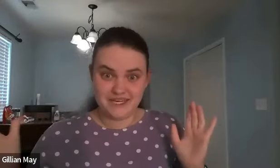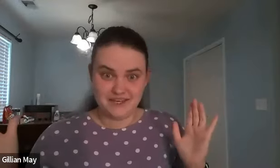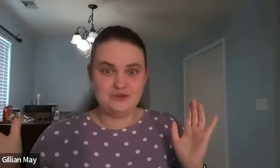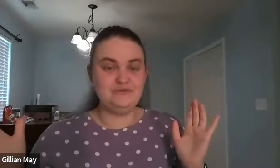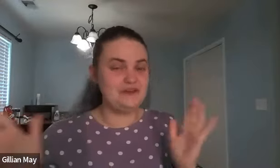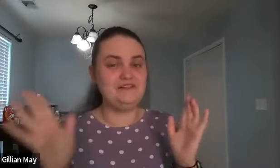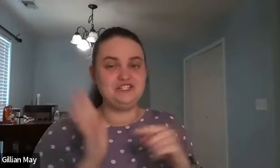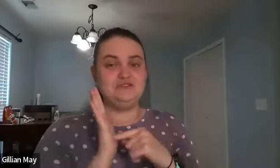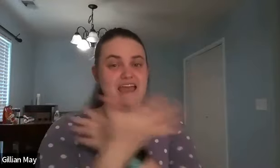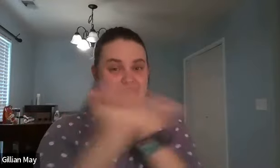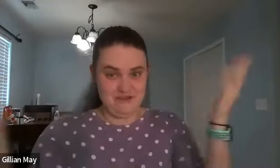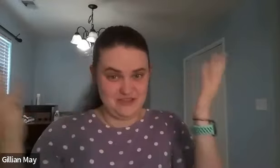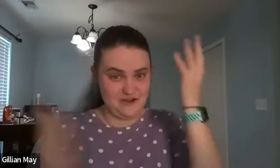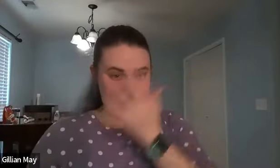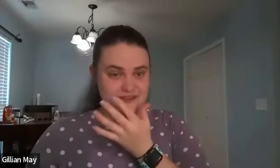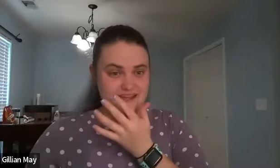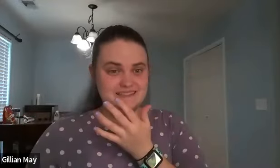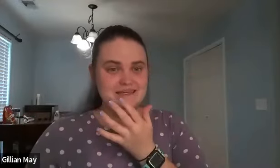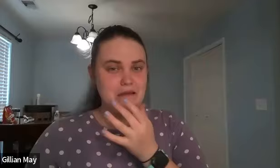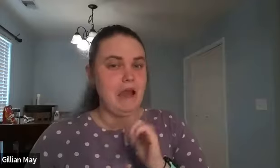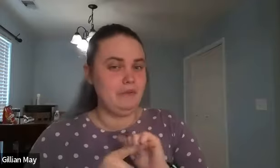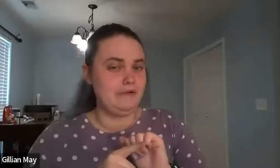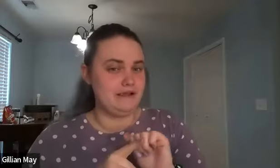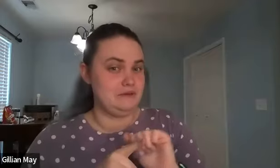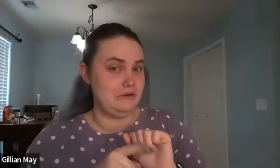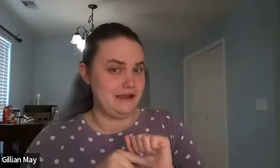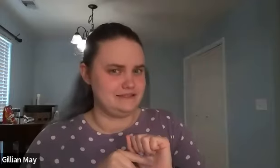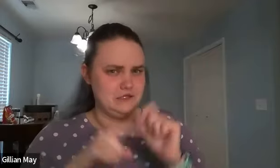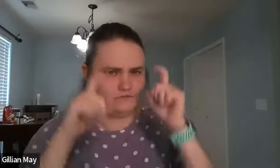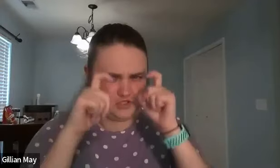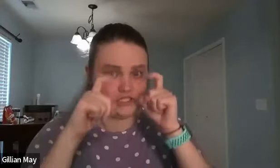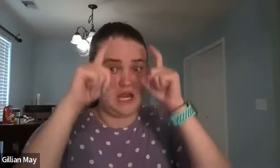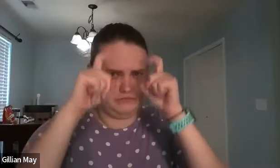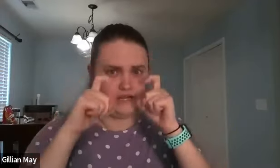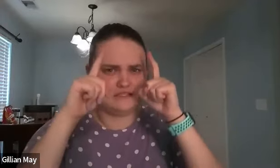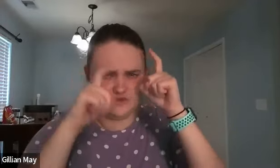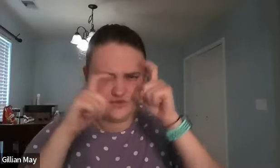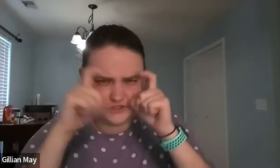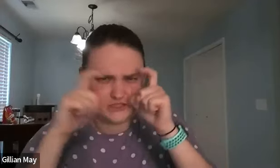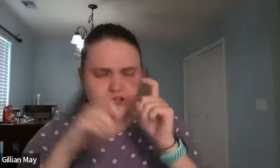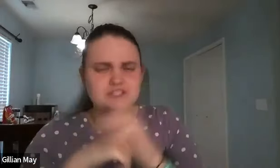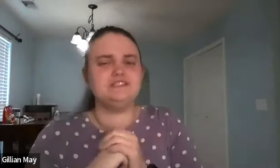me, who literally shows everything on her face, I would recommend practicing, just kind of practicing those facial expressions.